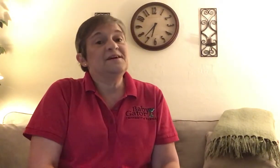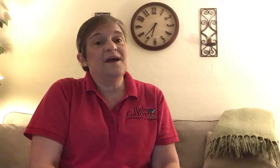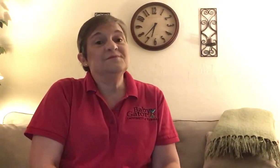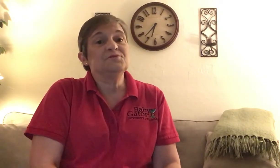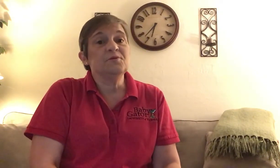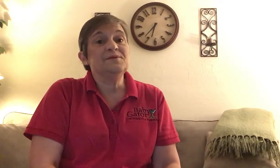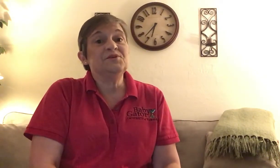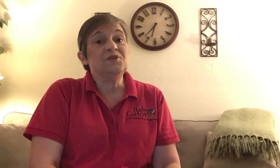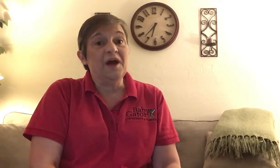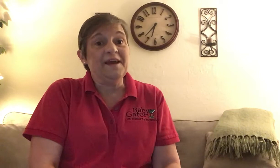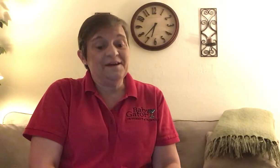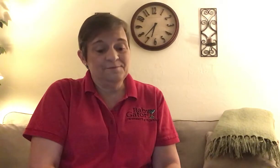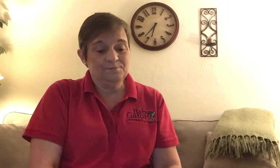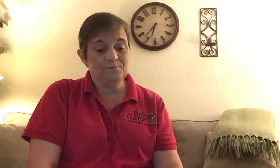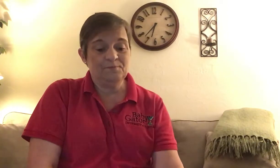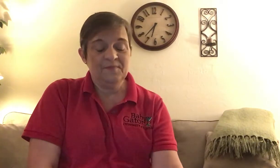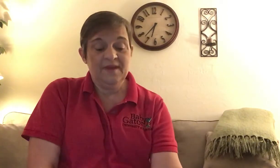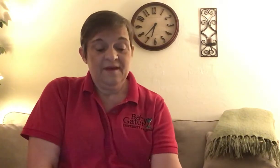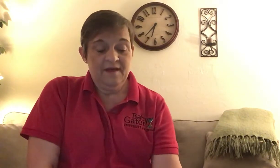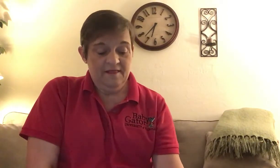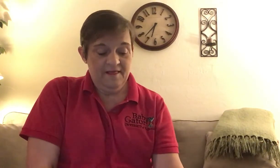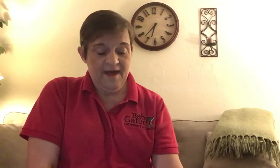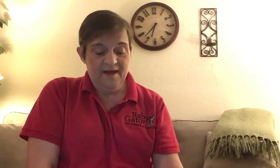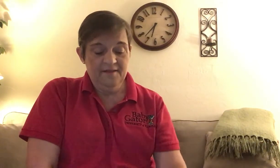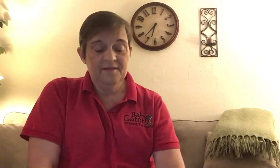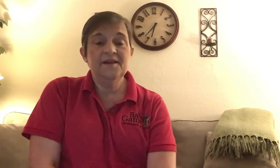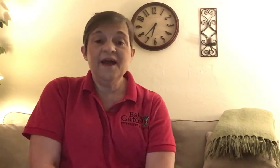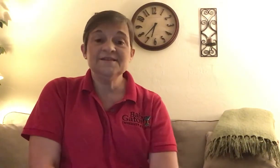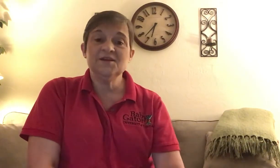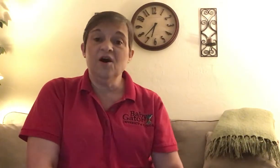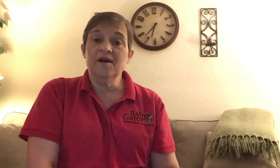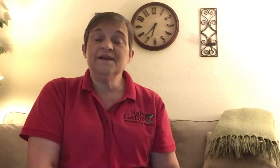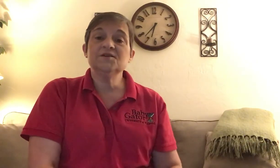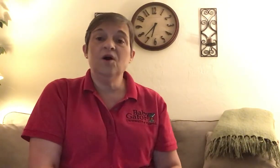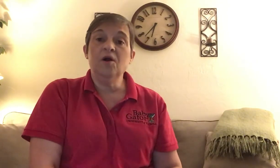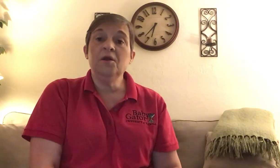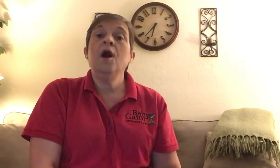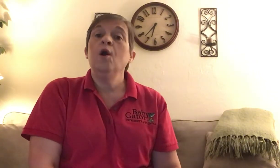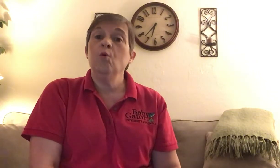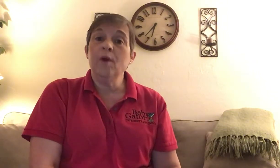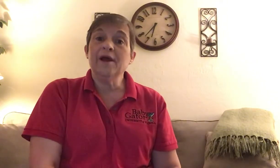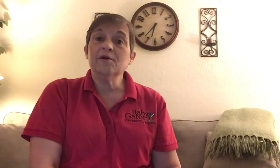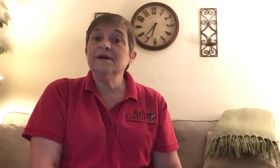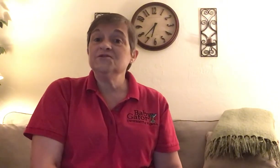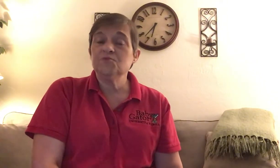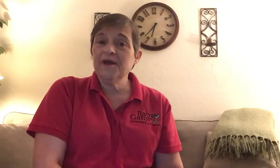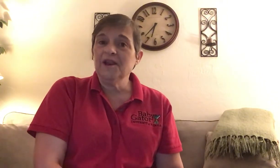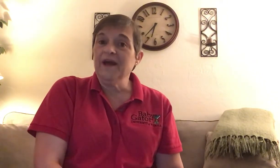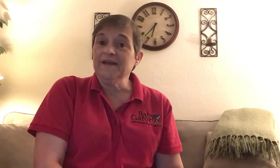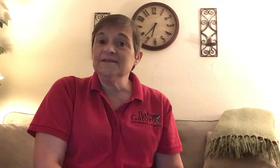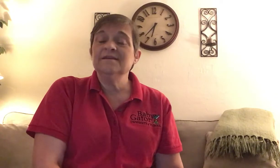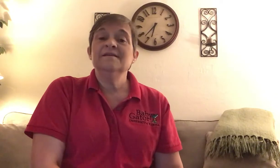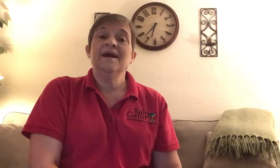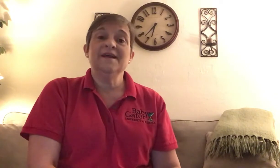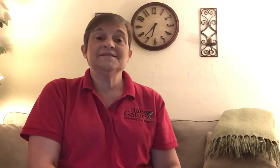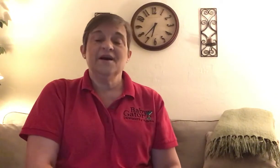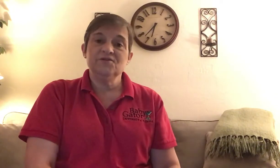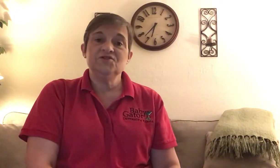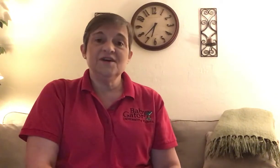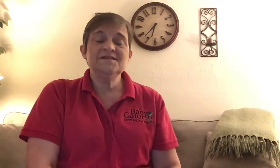times through as you'd like. Then the next song is called Where is Red Light? And it sounds just